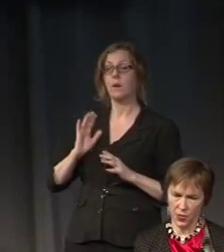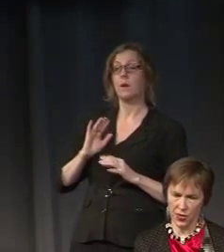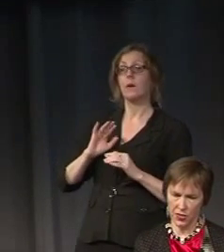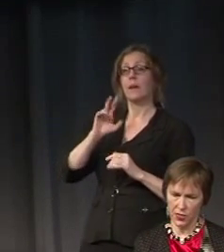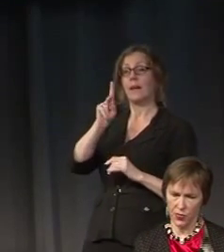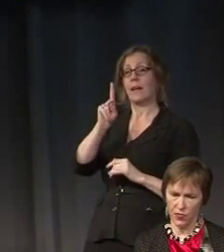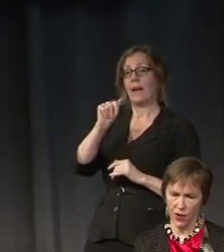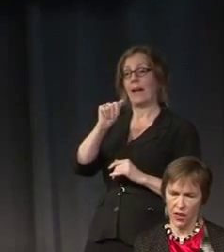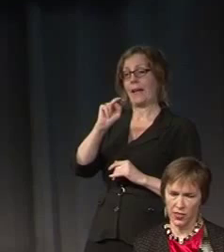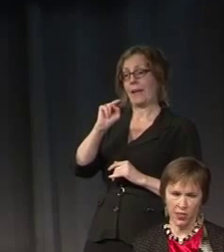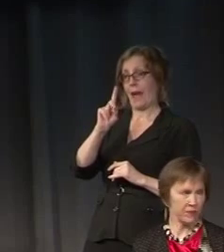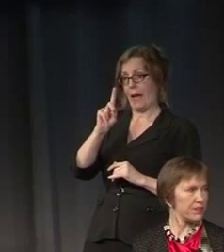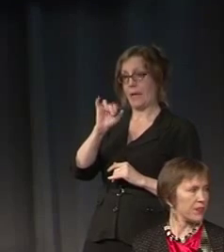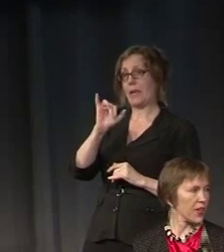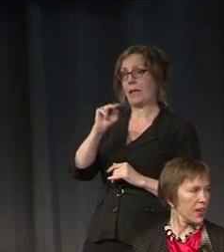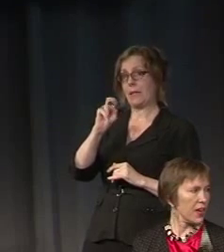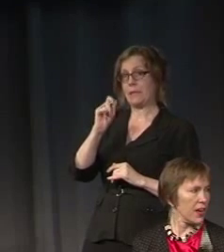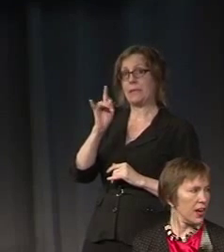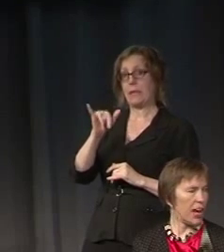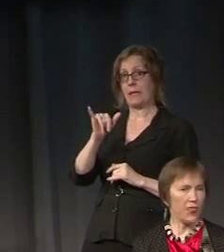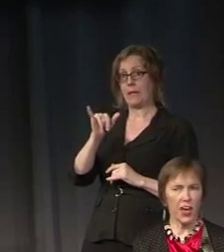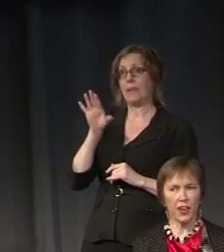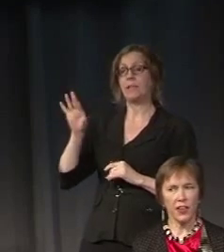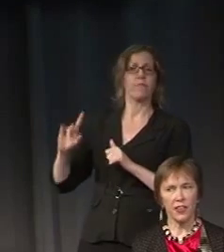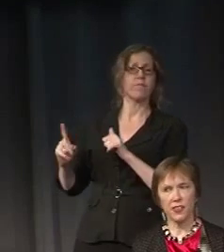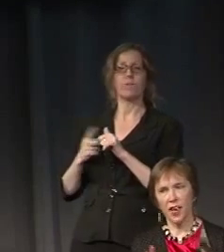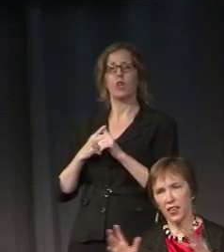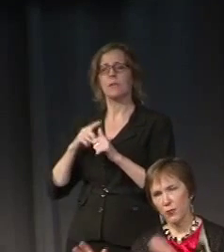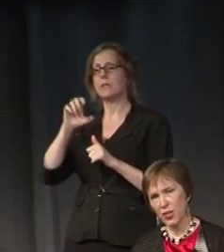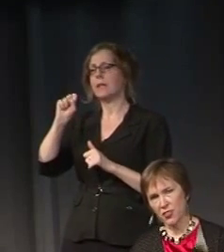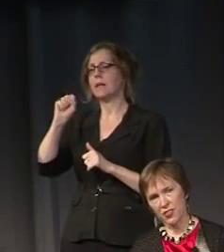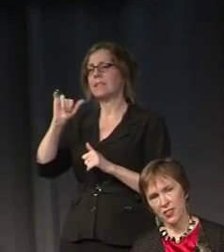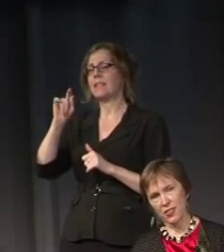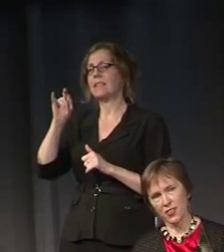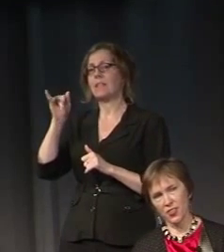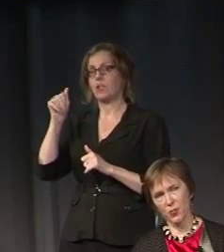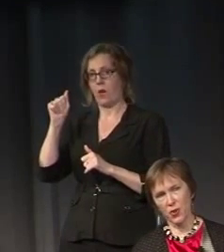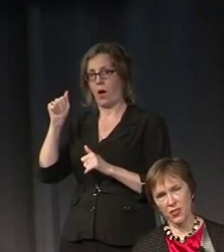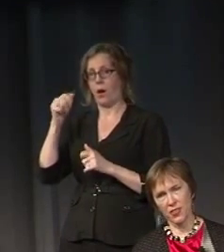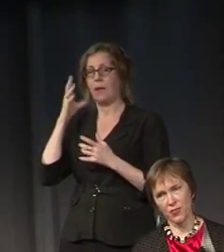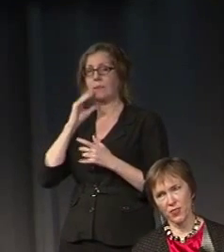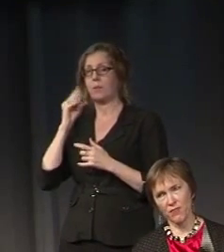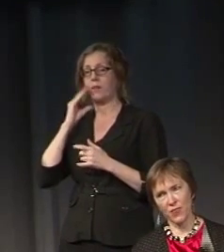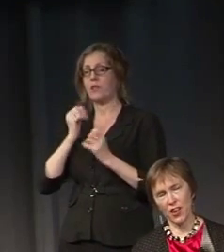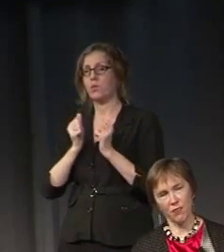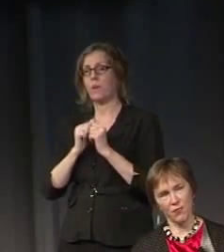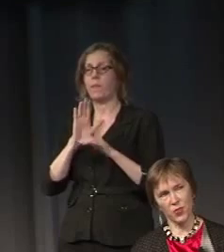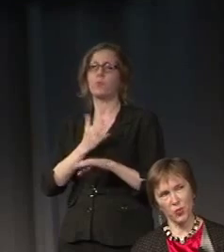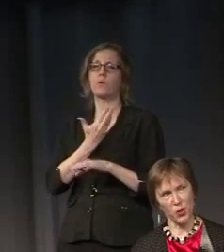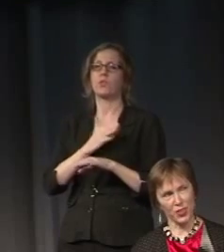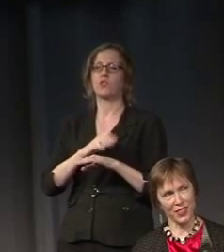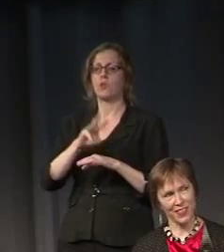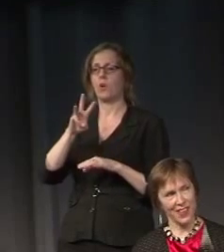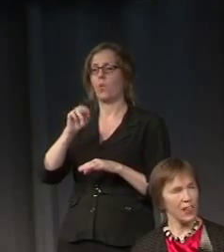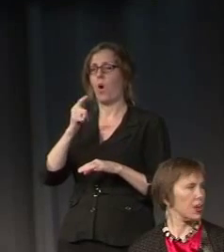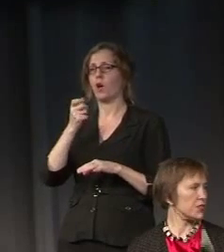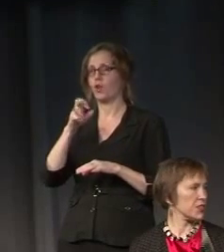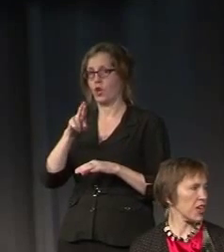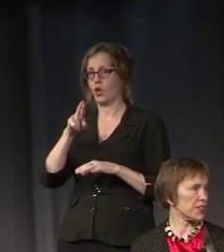synesthesia experiences with Wagner, and then his second major synesthesia experiences with,